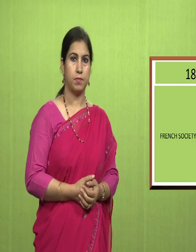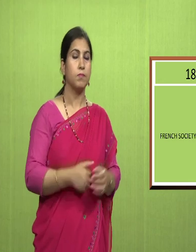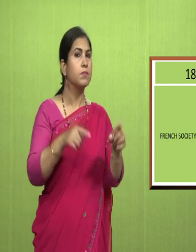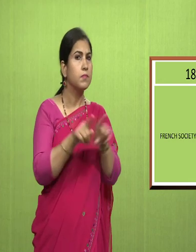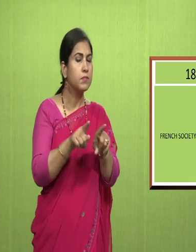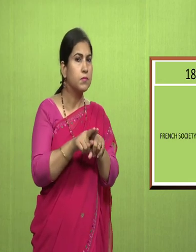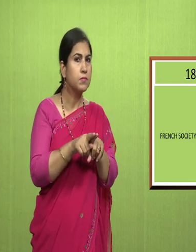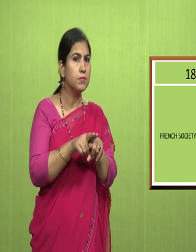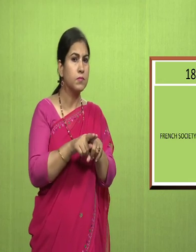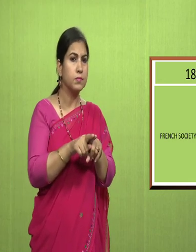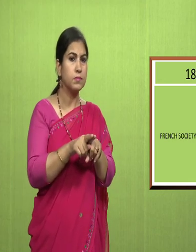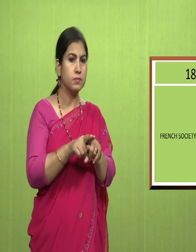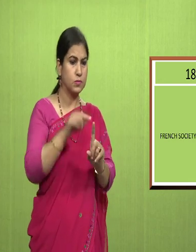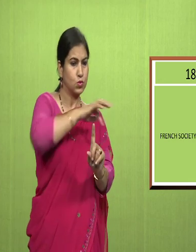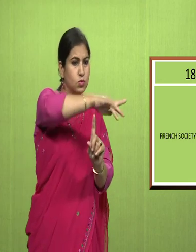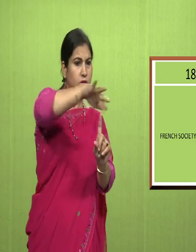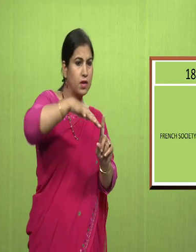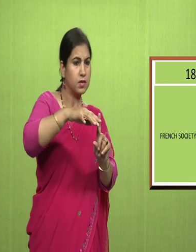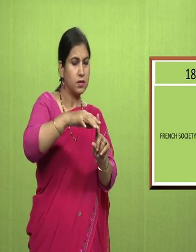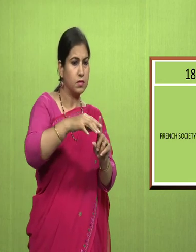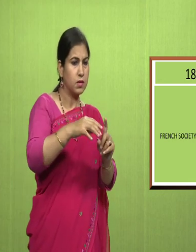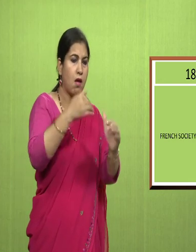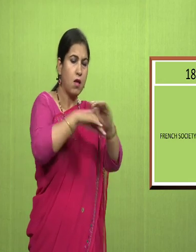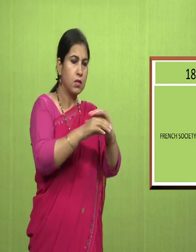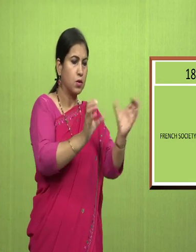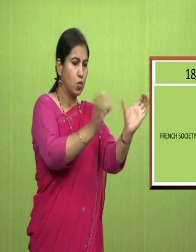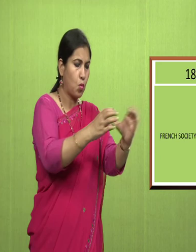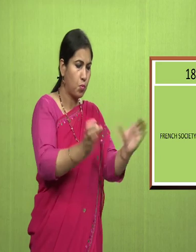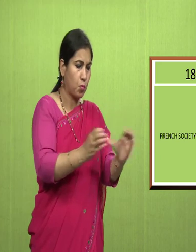and the society was divided into three classes.